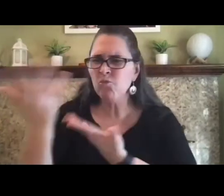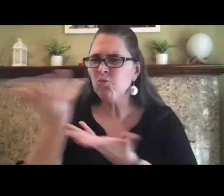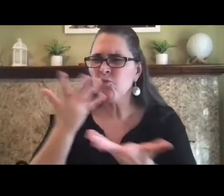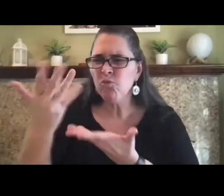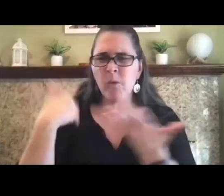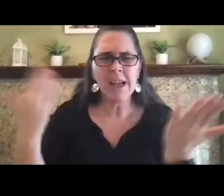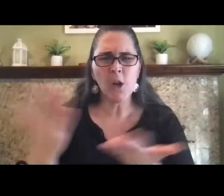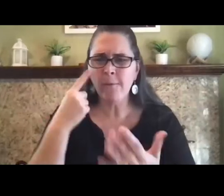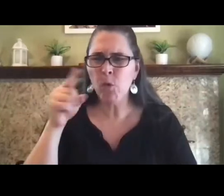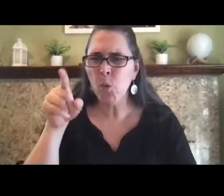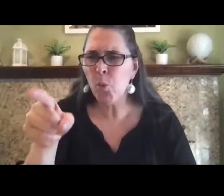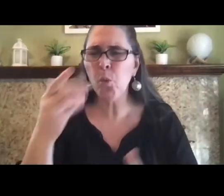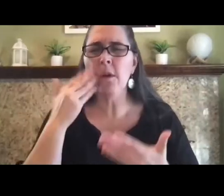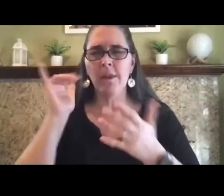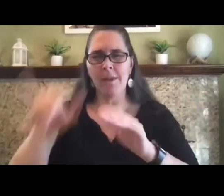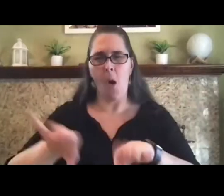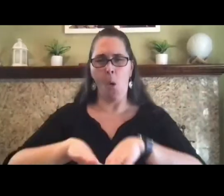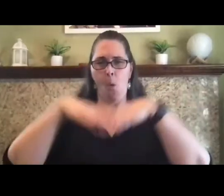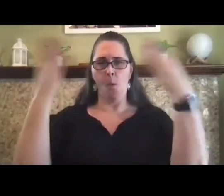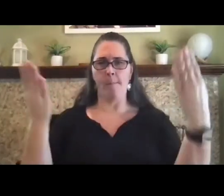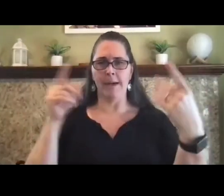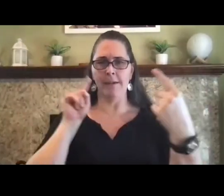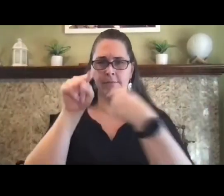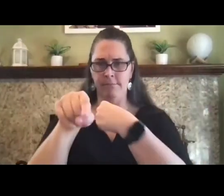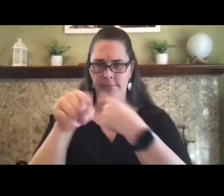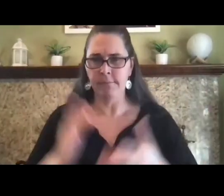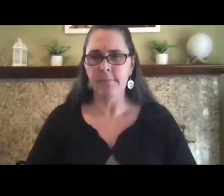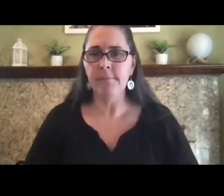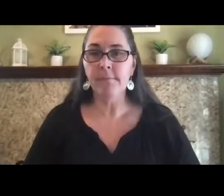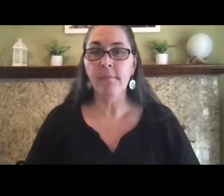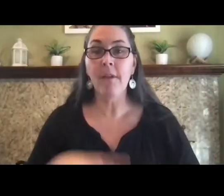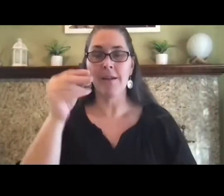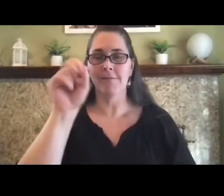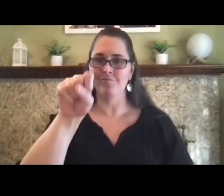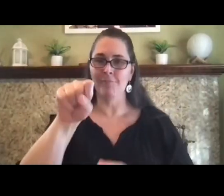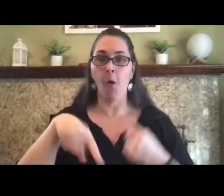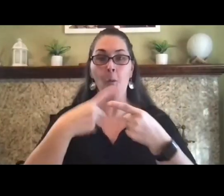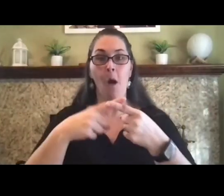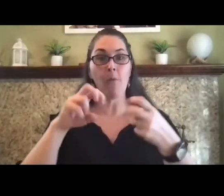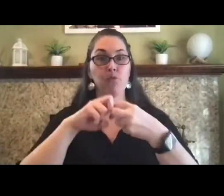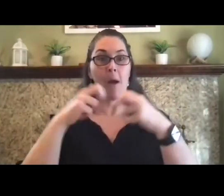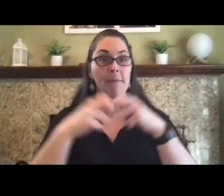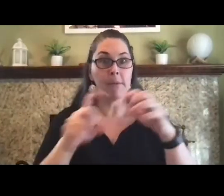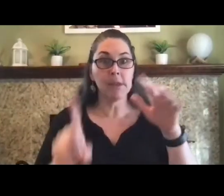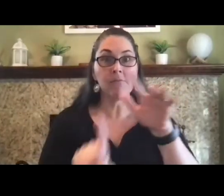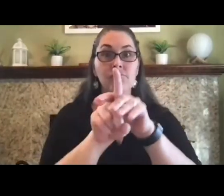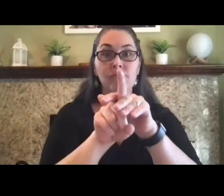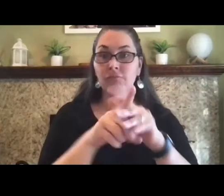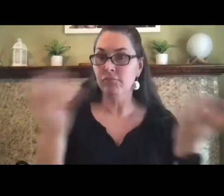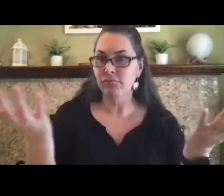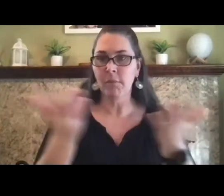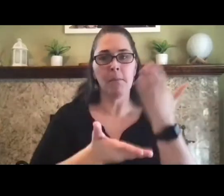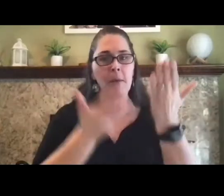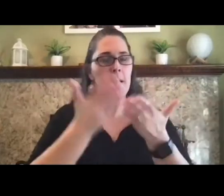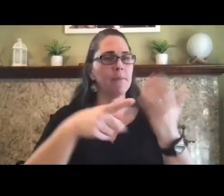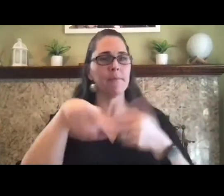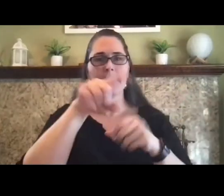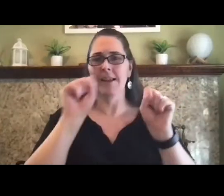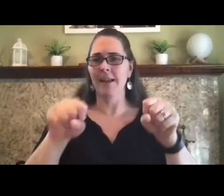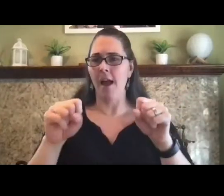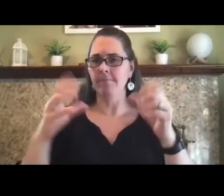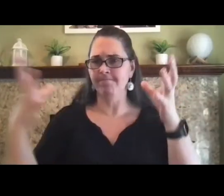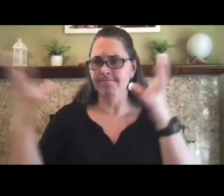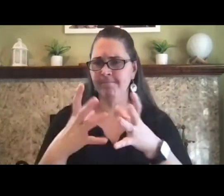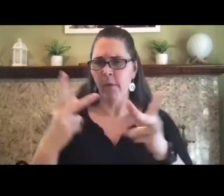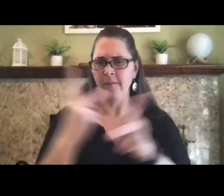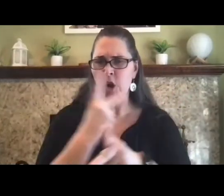progress reports. Communicate with your child. Let your child know that you're there and available if they need you. That way your child can approach you if there's an